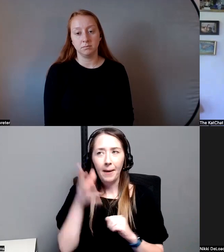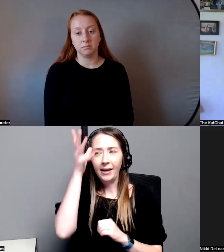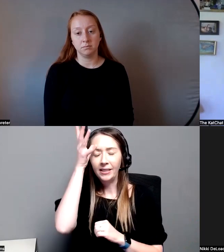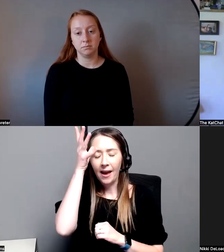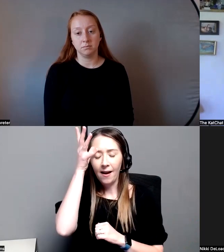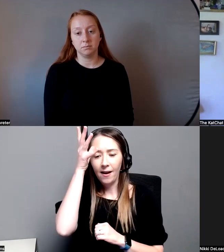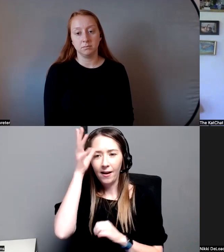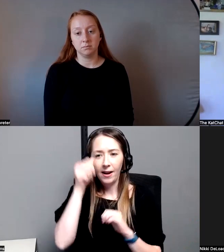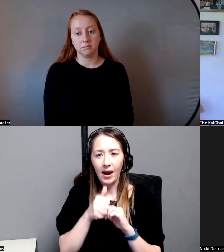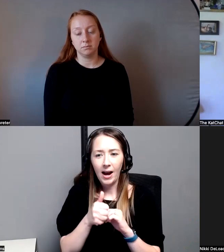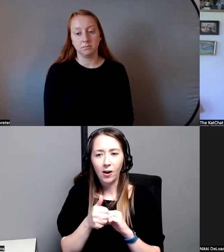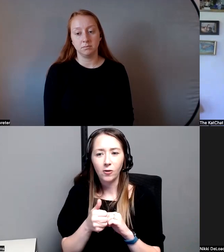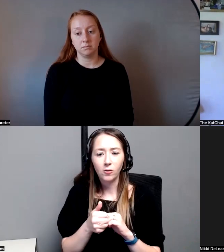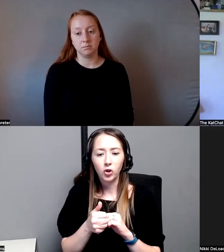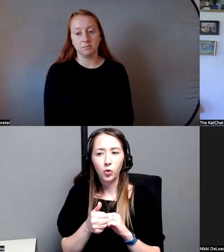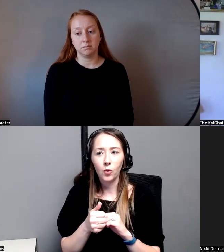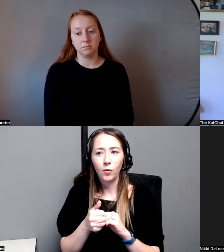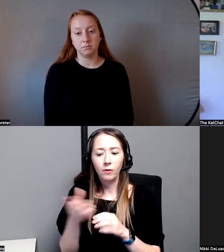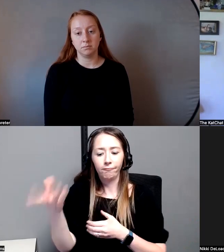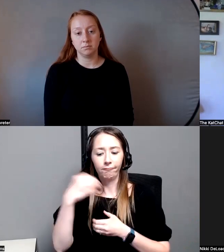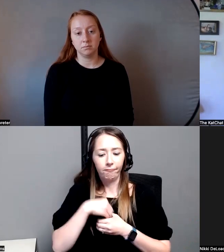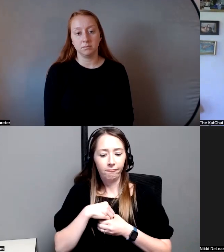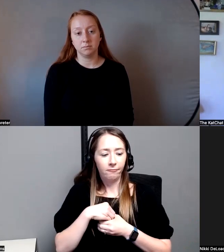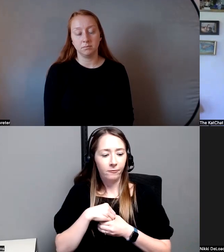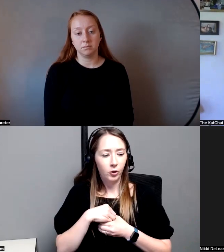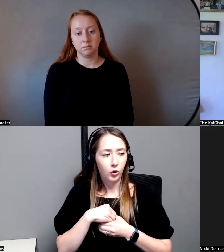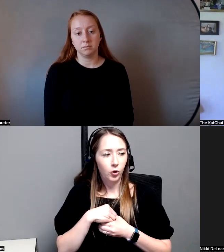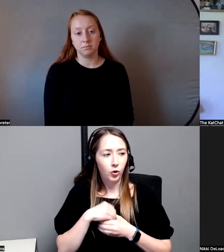dad in my everyday life. And